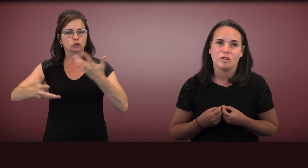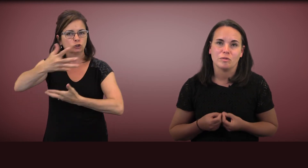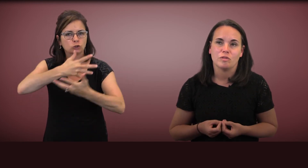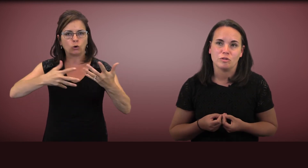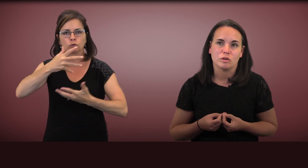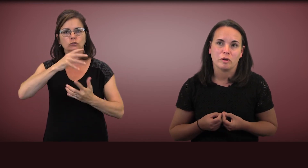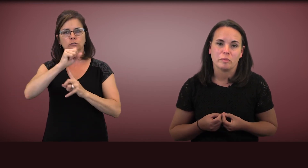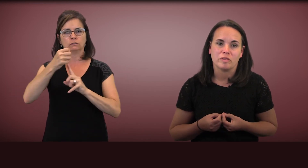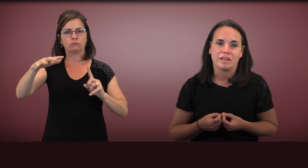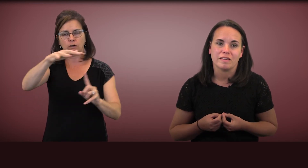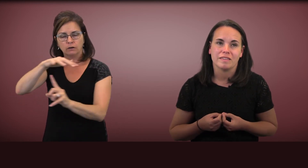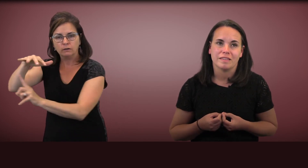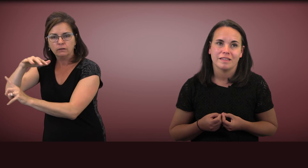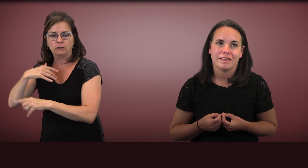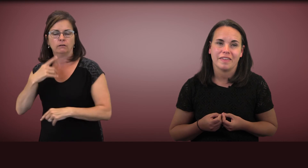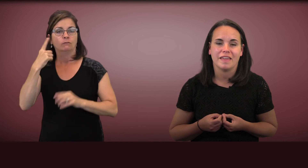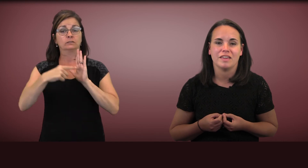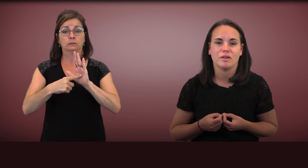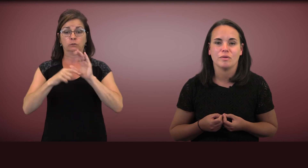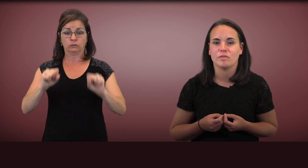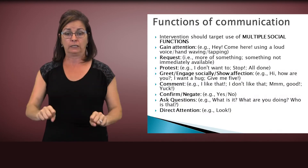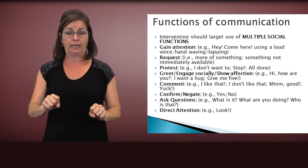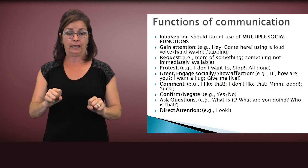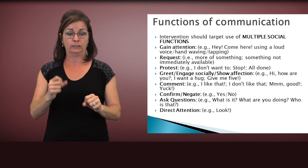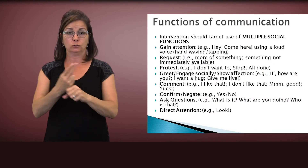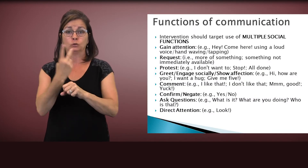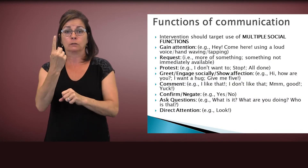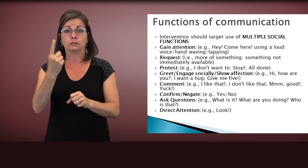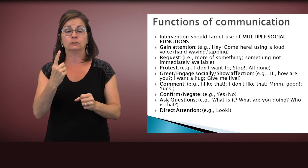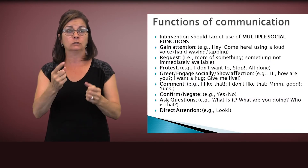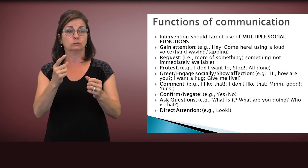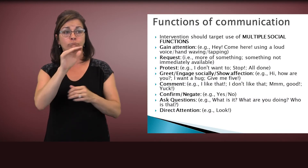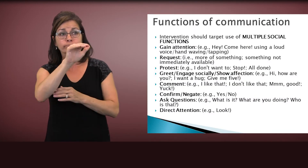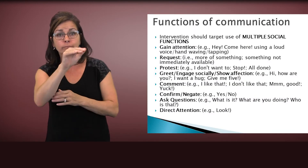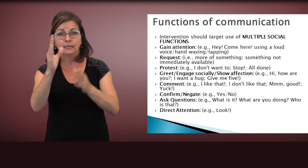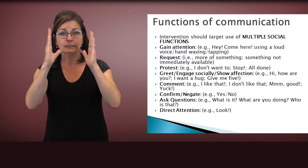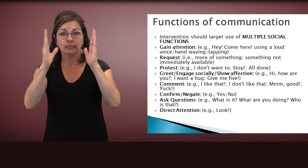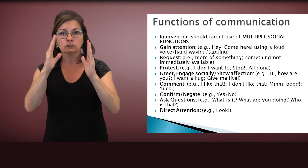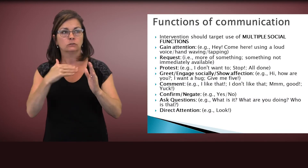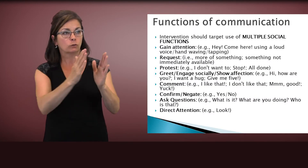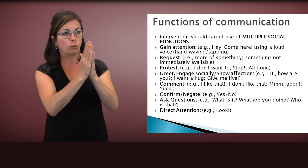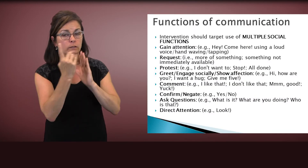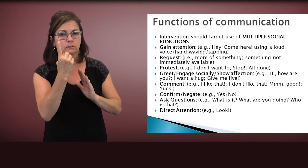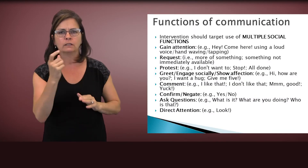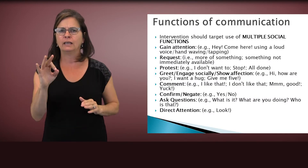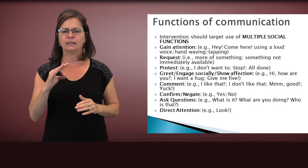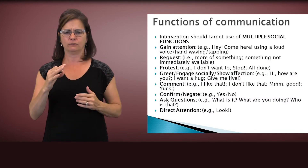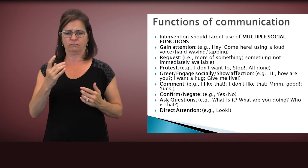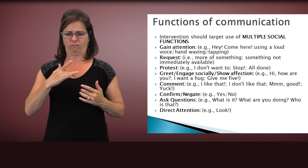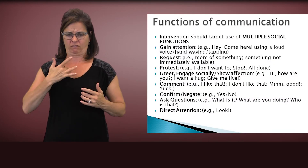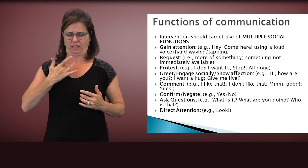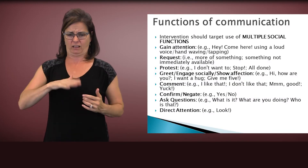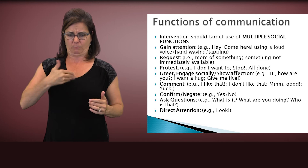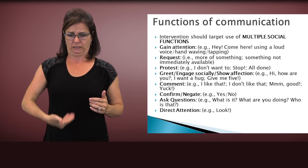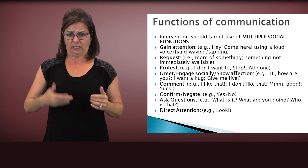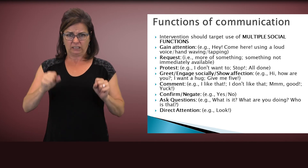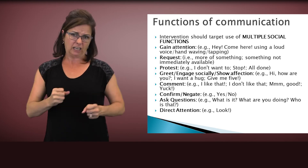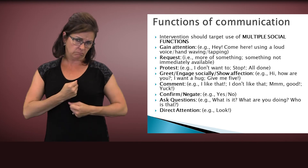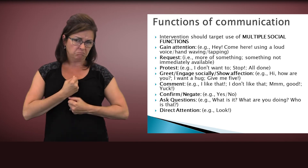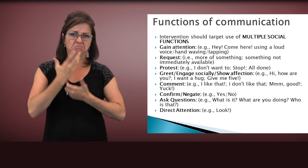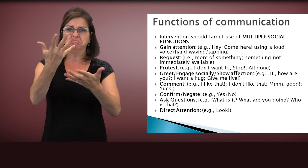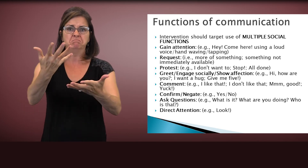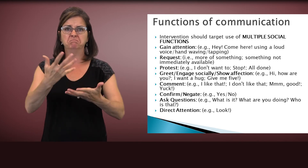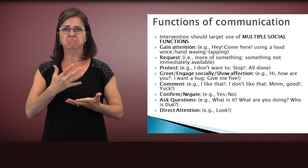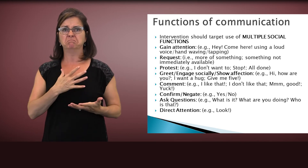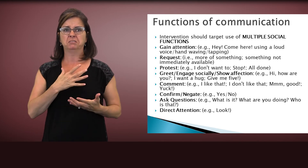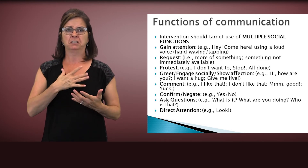multiple social purposes. Can they use some strategy to get attention, to request from other people, to